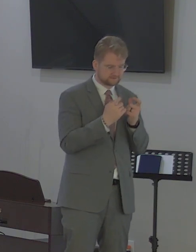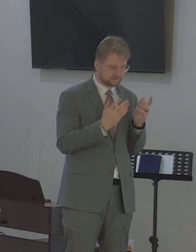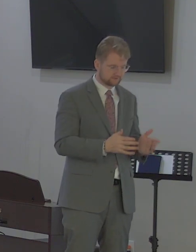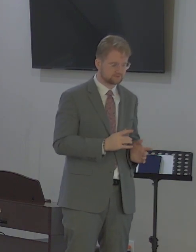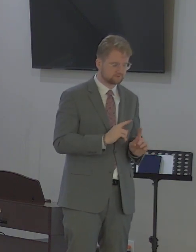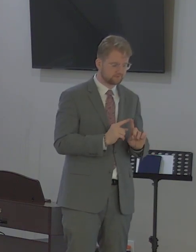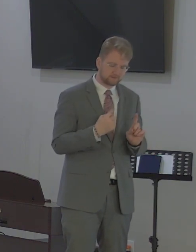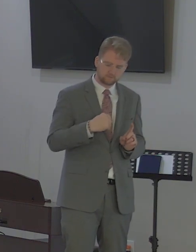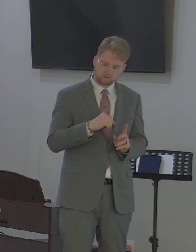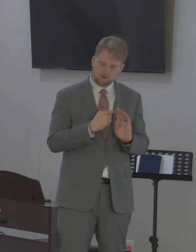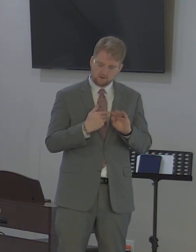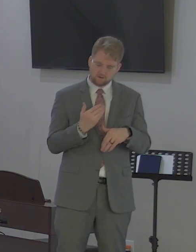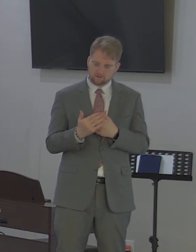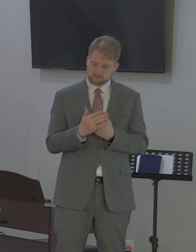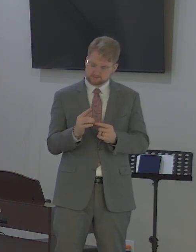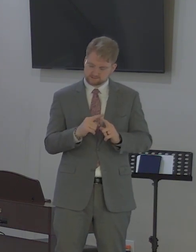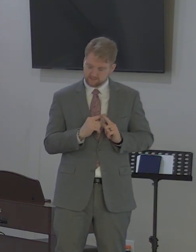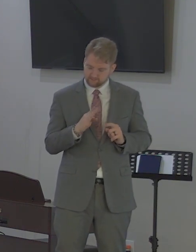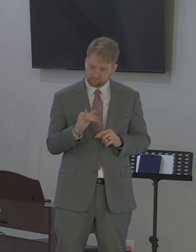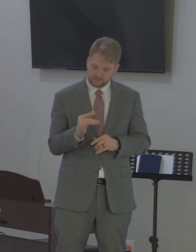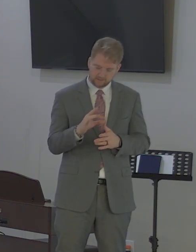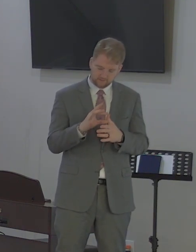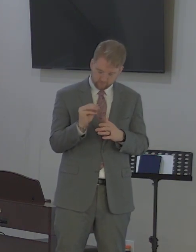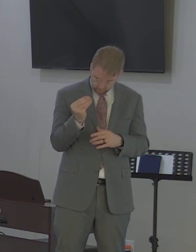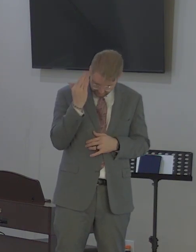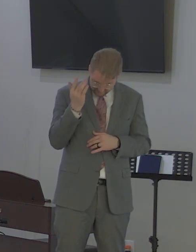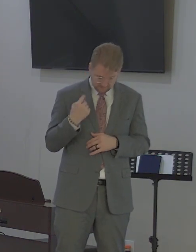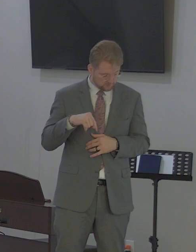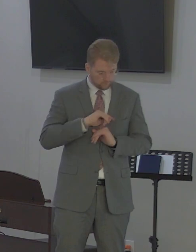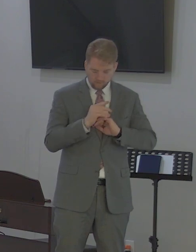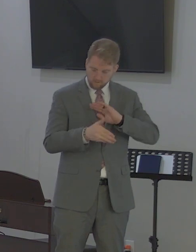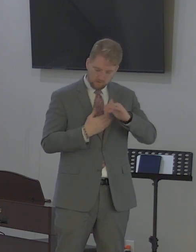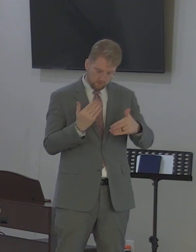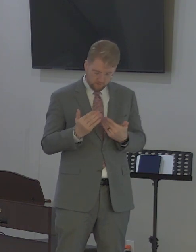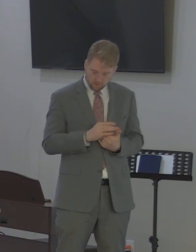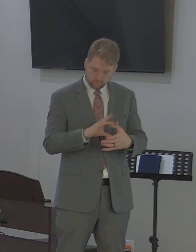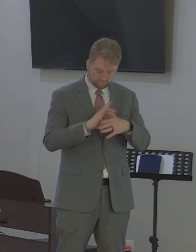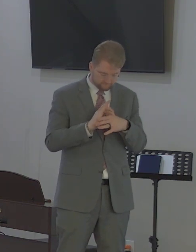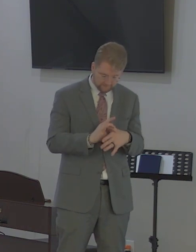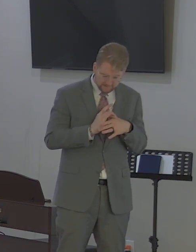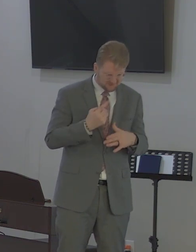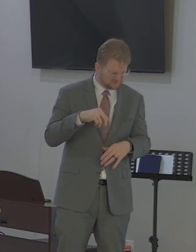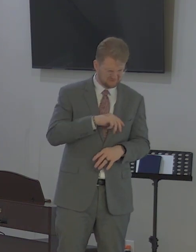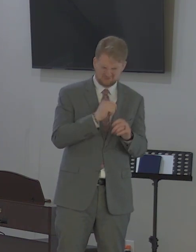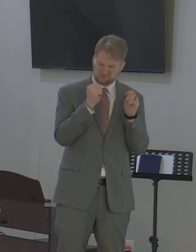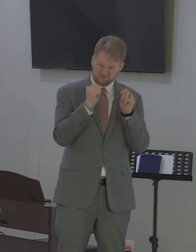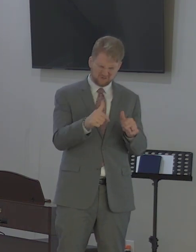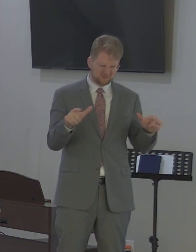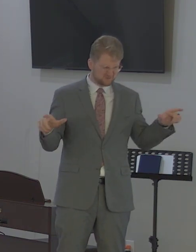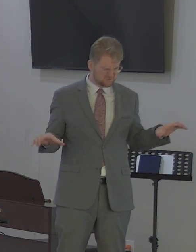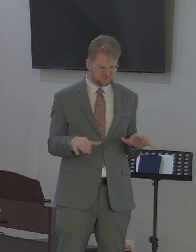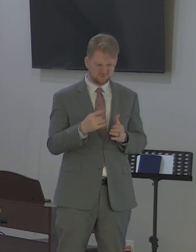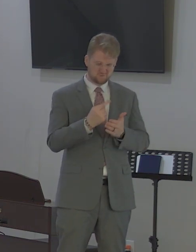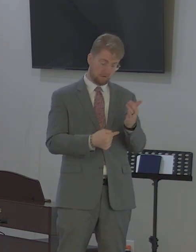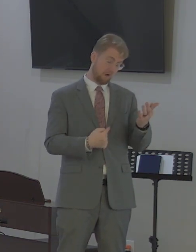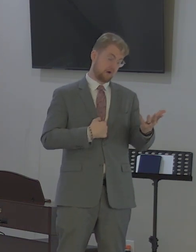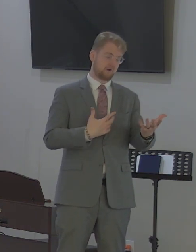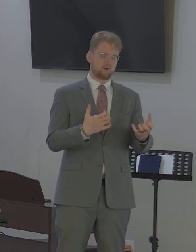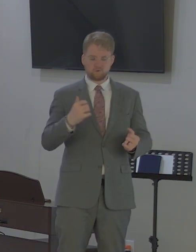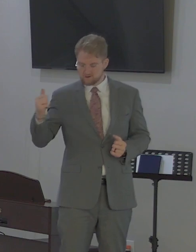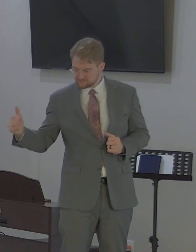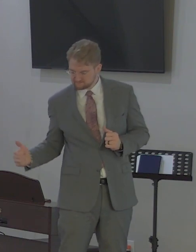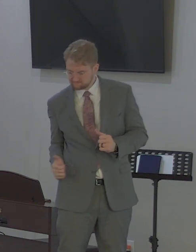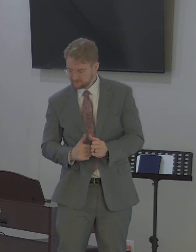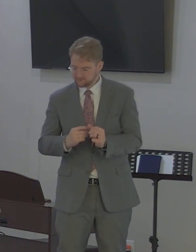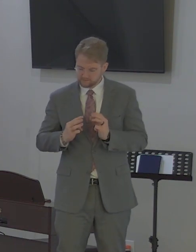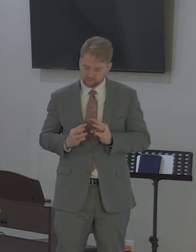we're all flesh. We're weak. We're so quick to do what we want. We're so quick to follow the way of